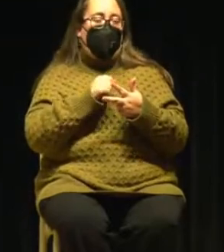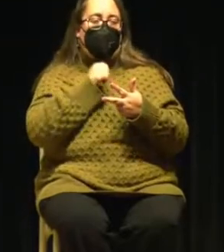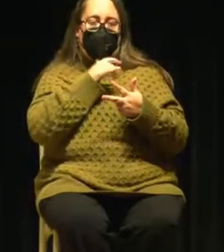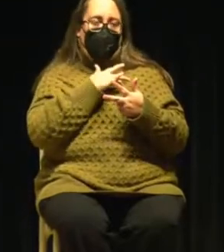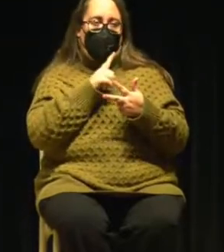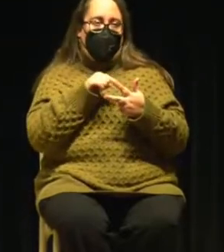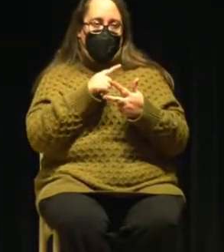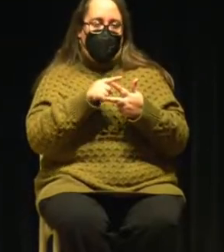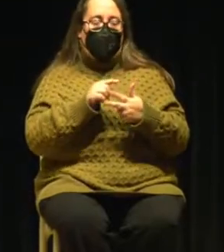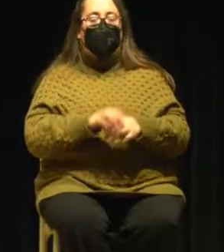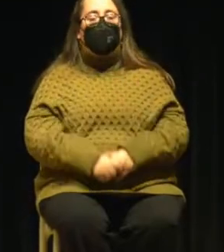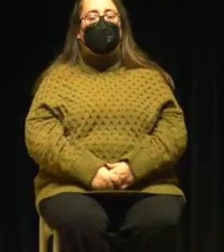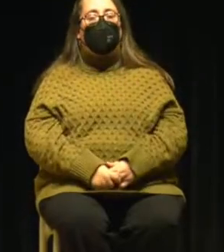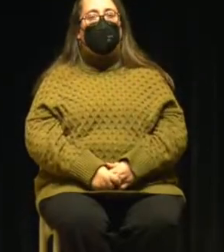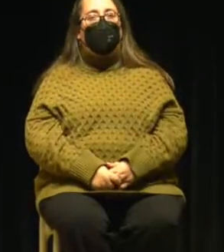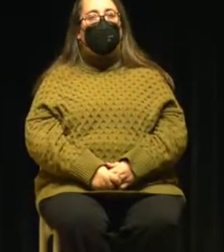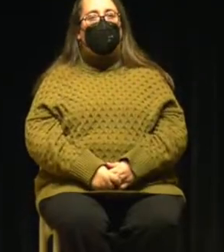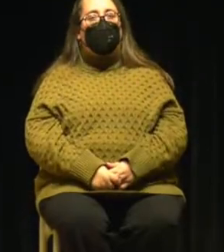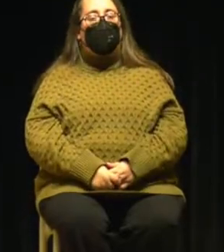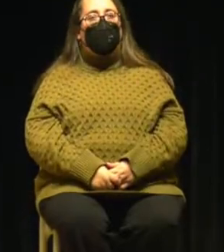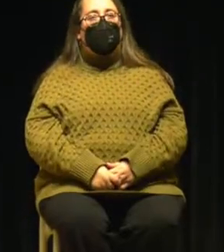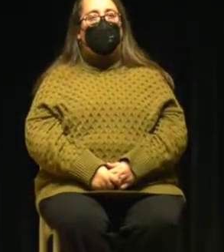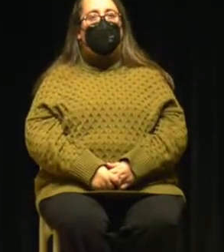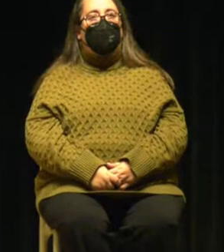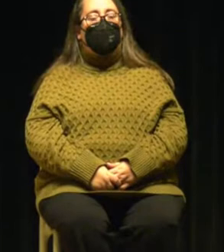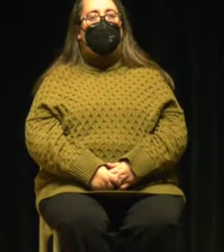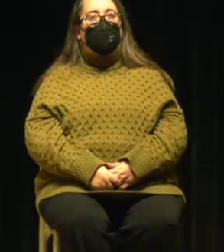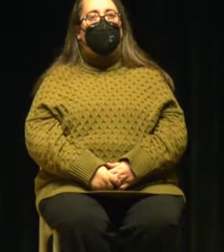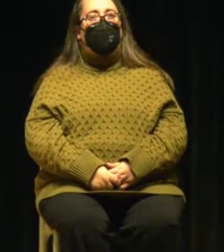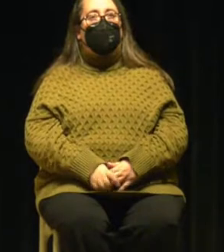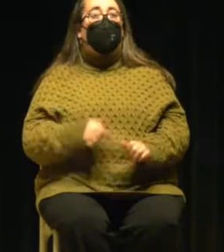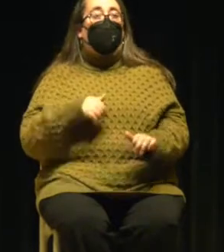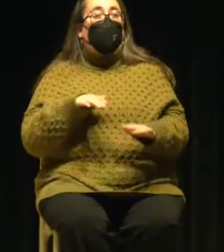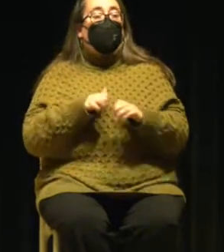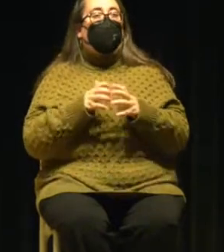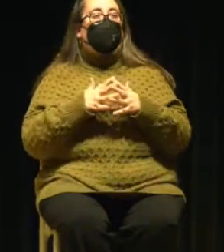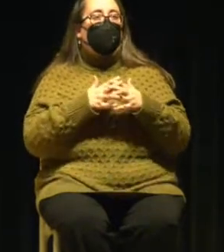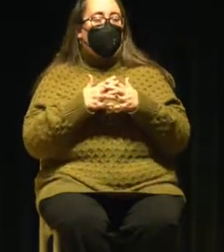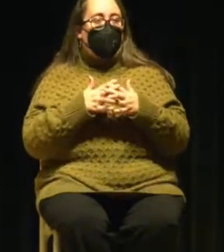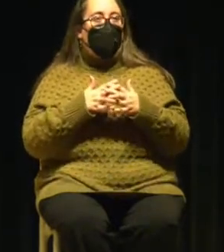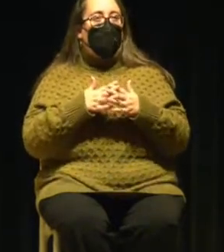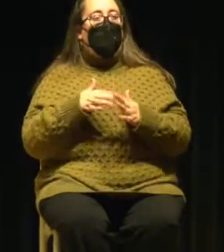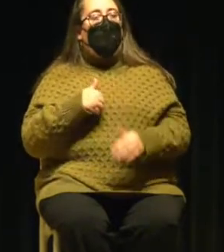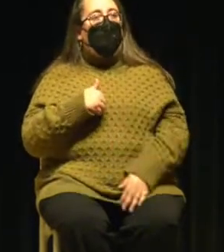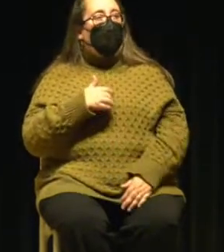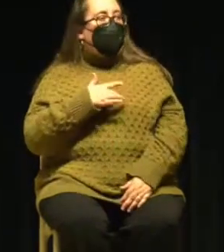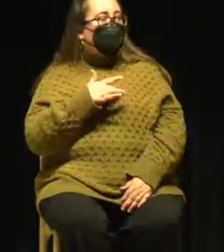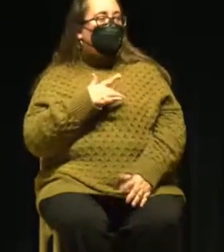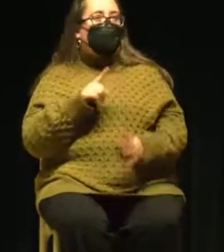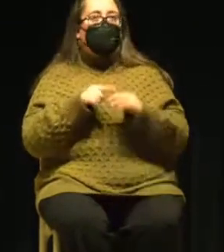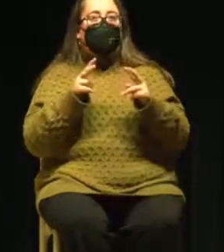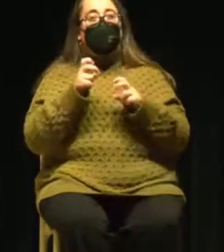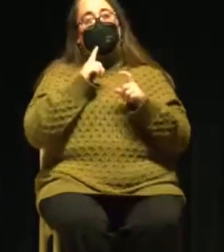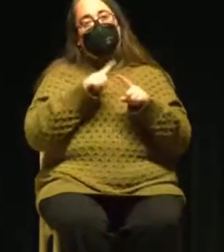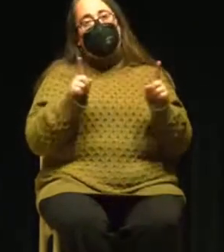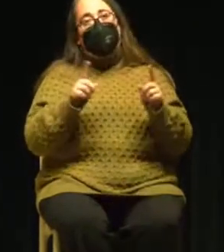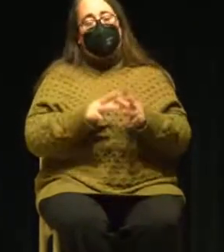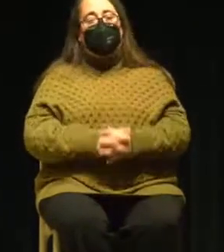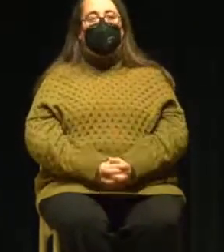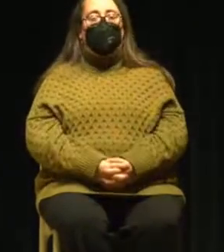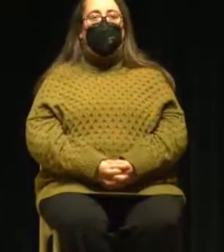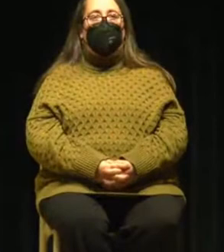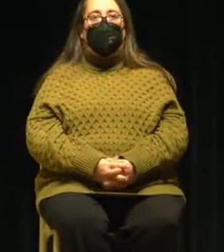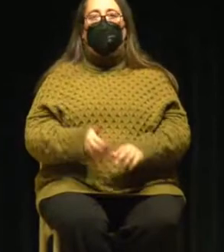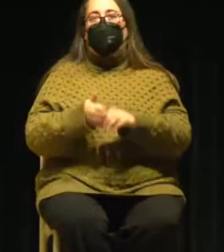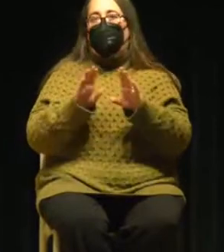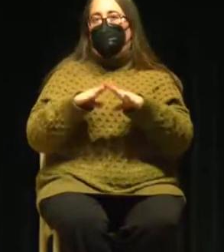worry about it. And that's, I grew up in America. My sensibilities around these issues are very different. And so